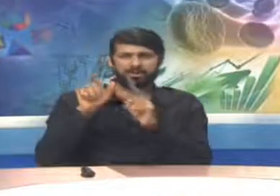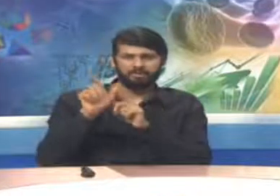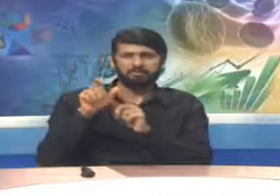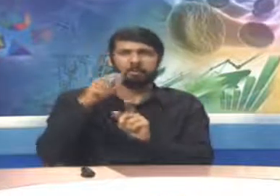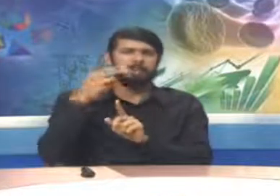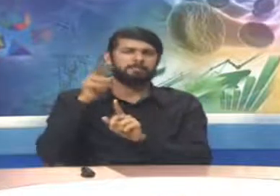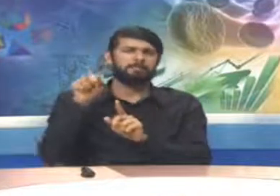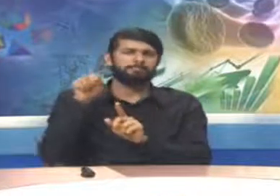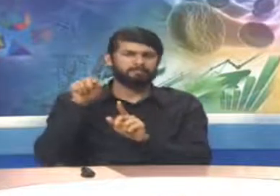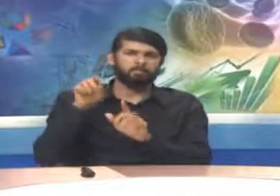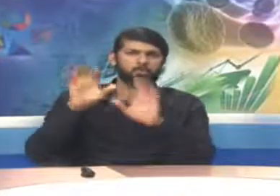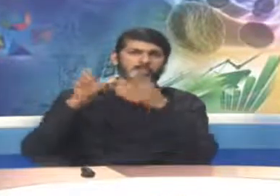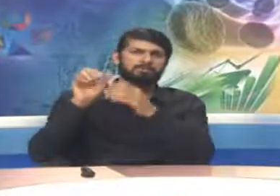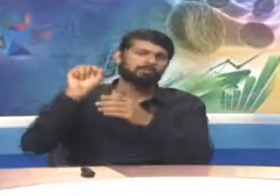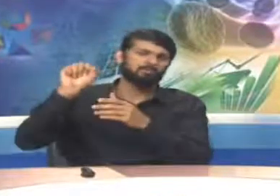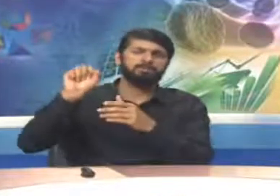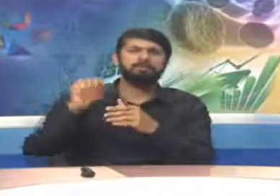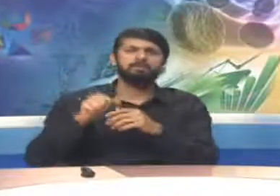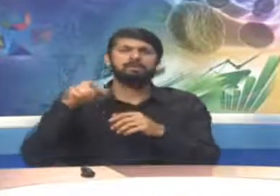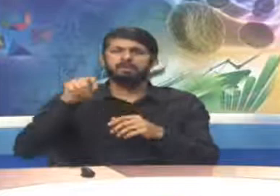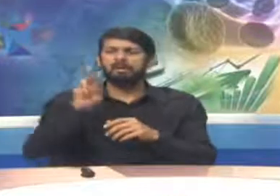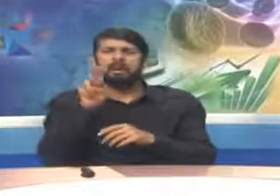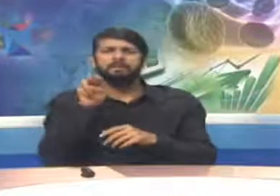Second, identify the basic talent of